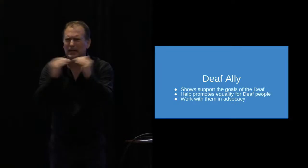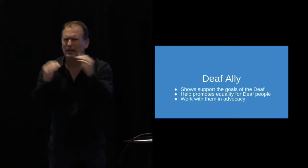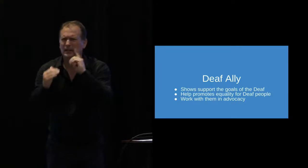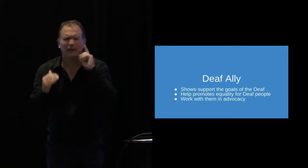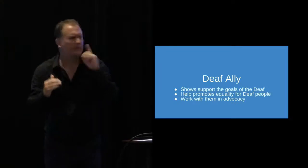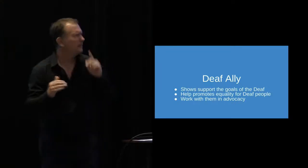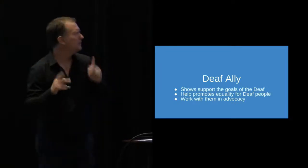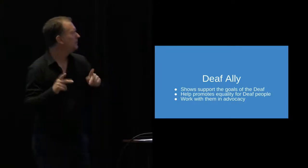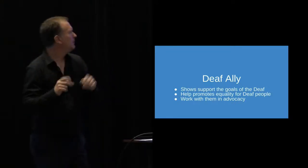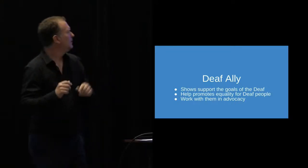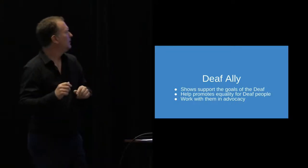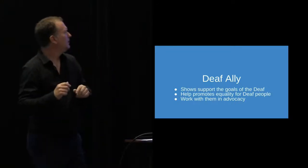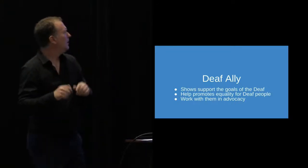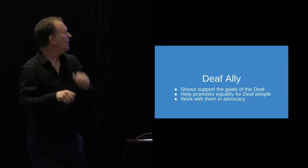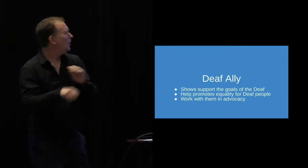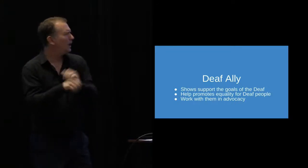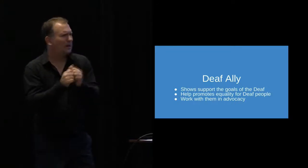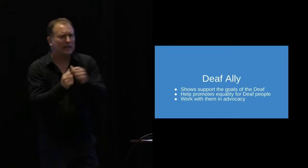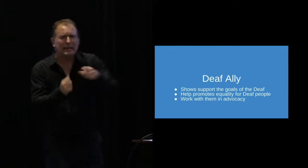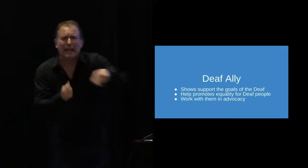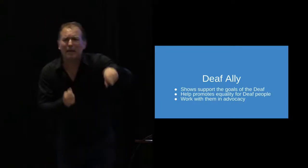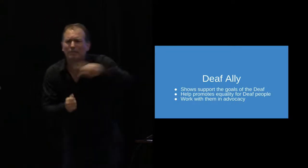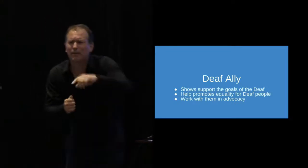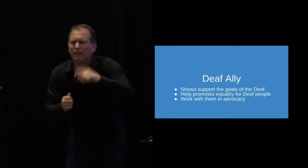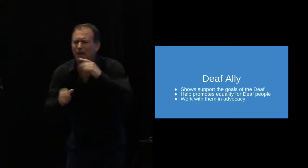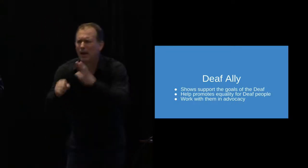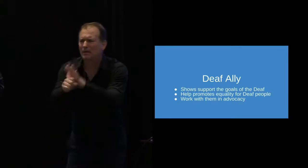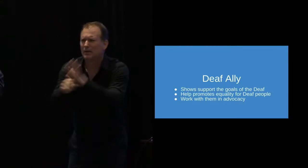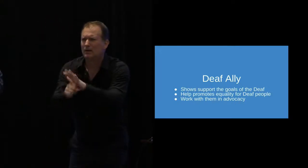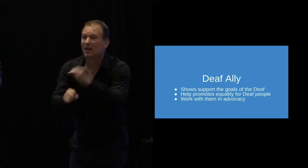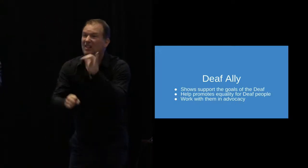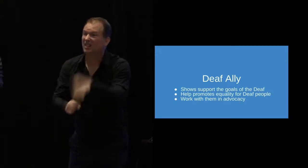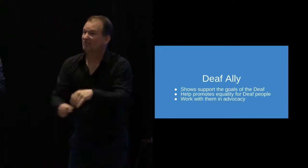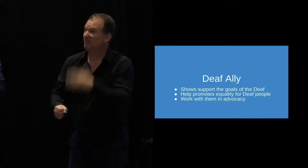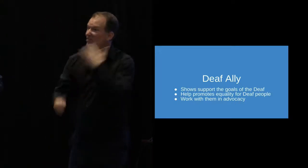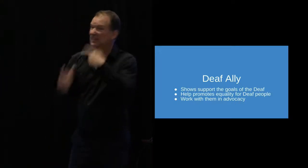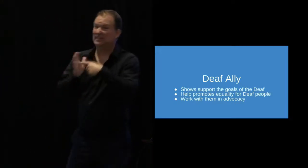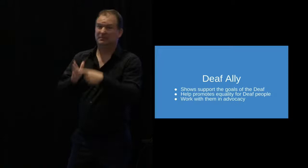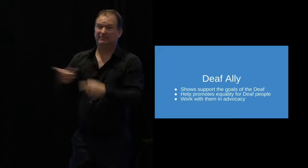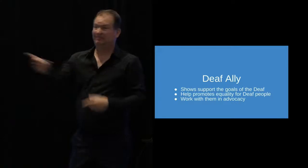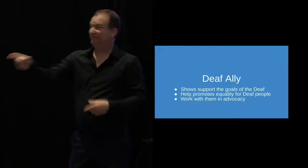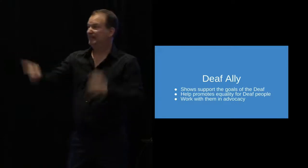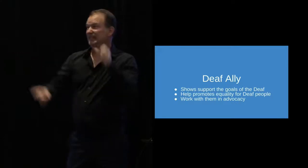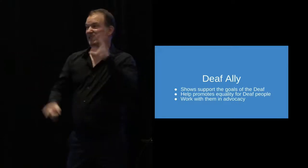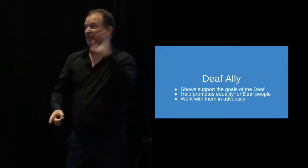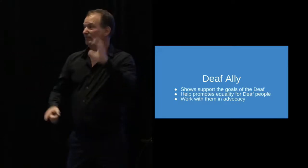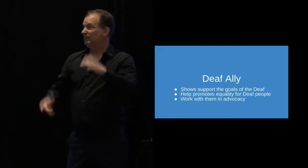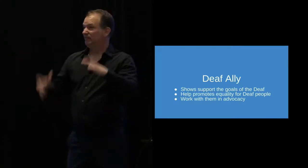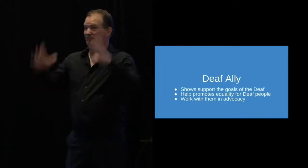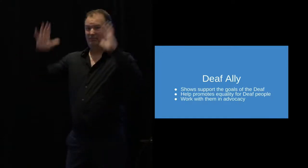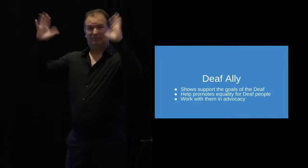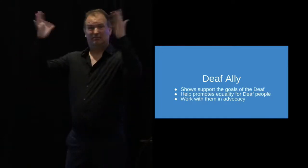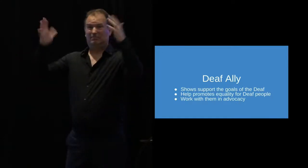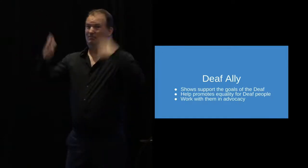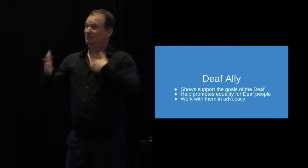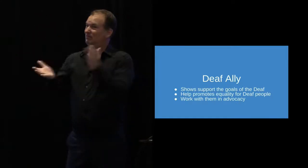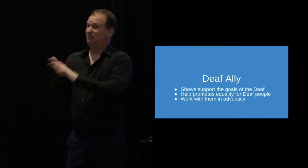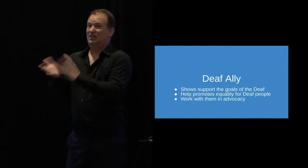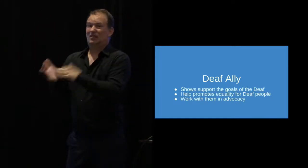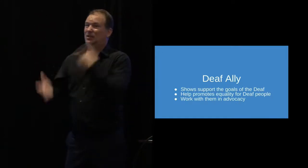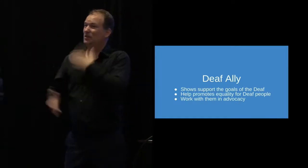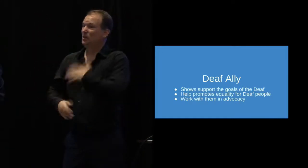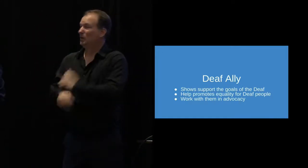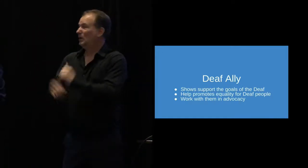that support, promoting equality for deaf people, to advocate, to work together